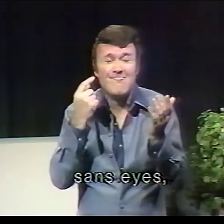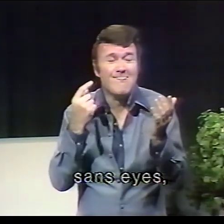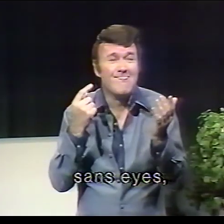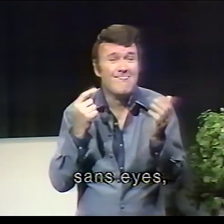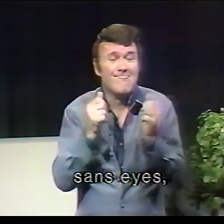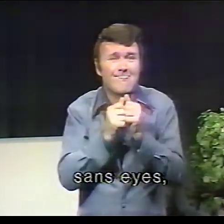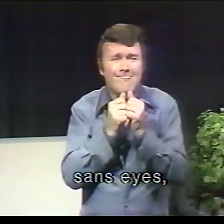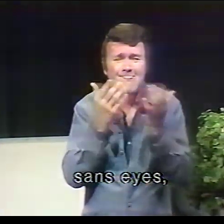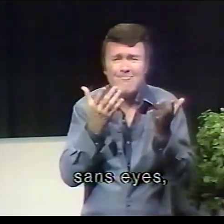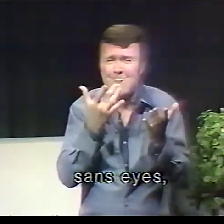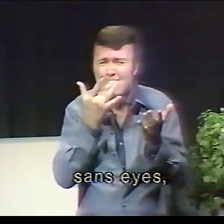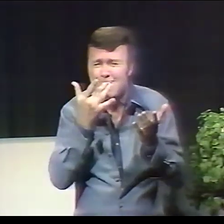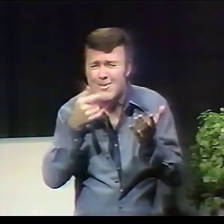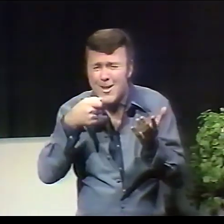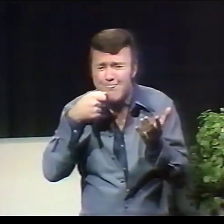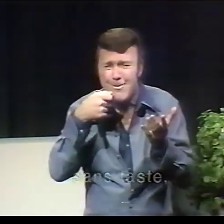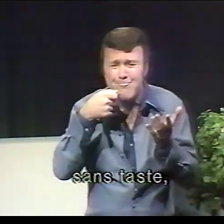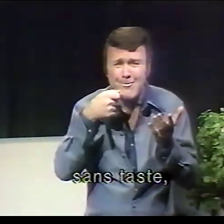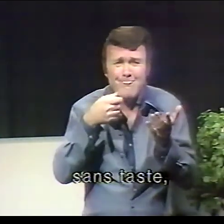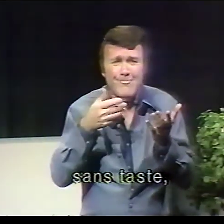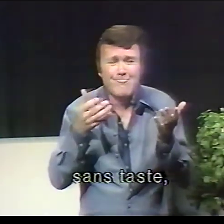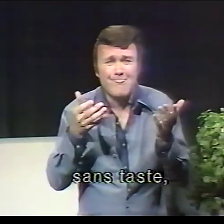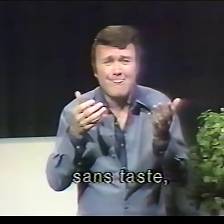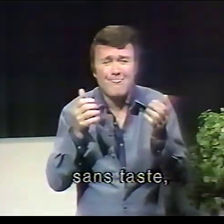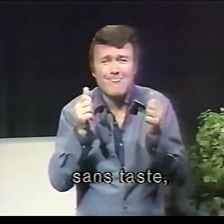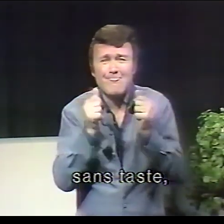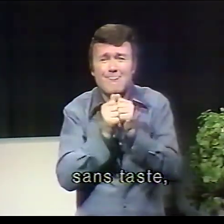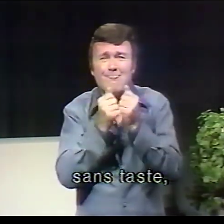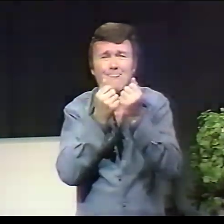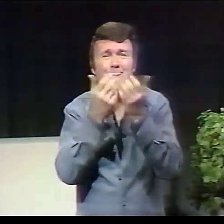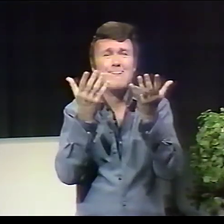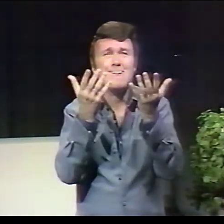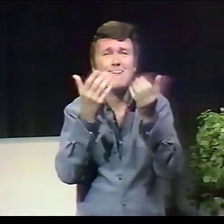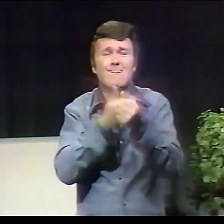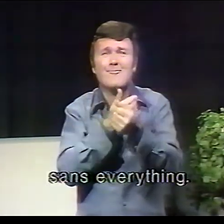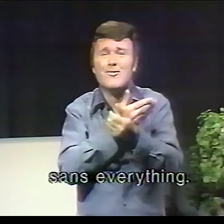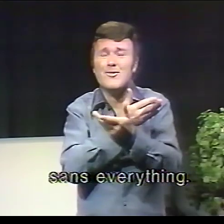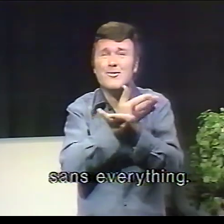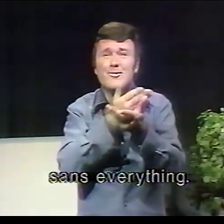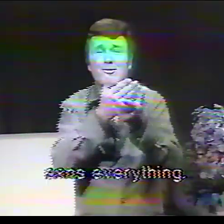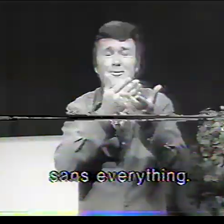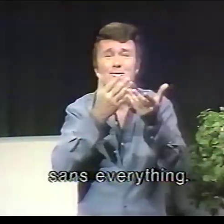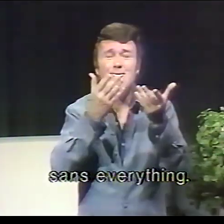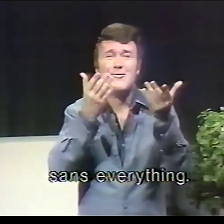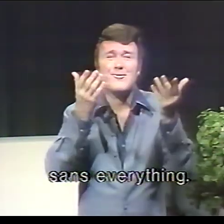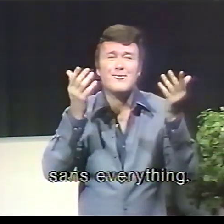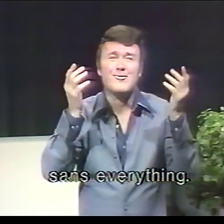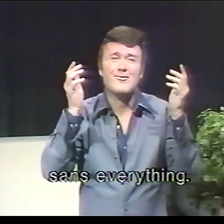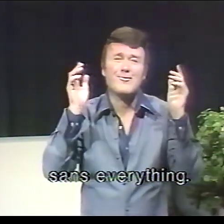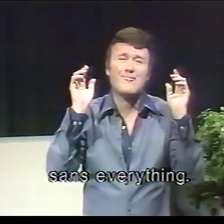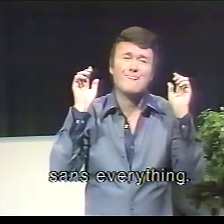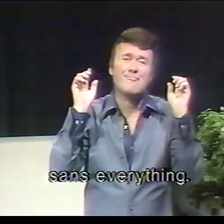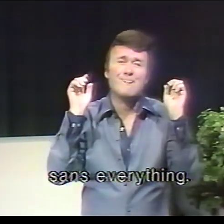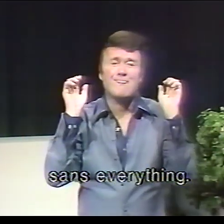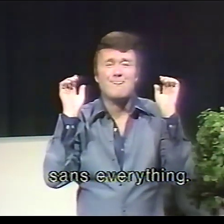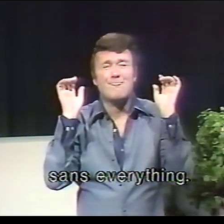sans eyes, sans taste, sans everything.